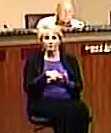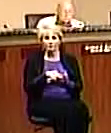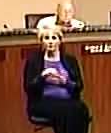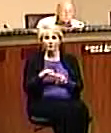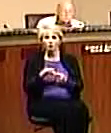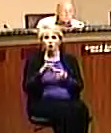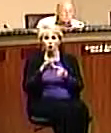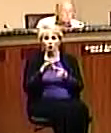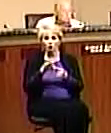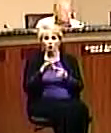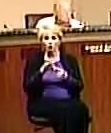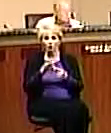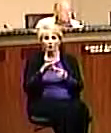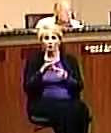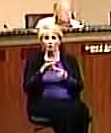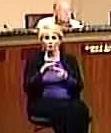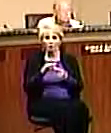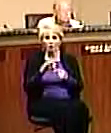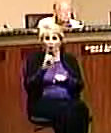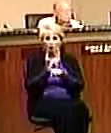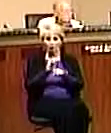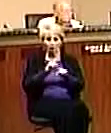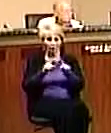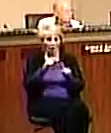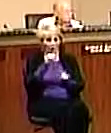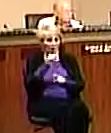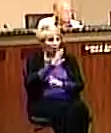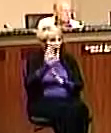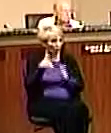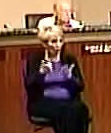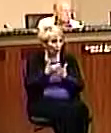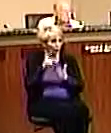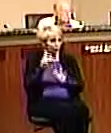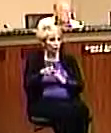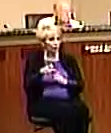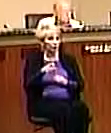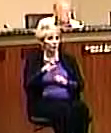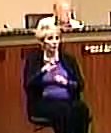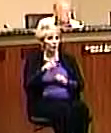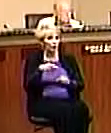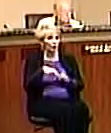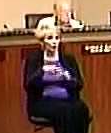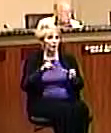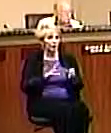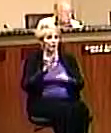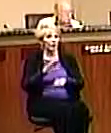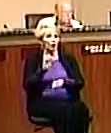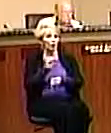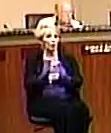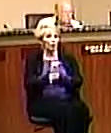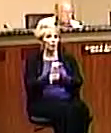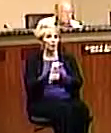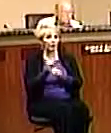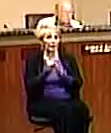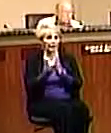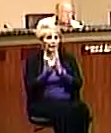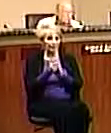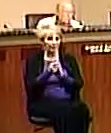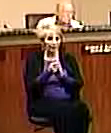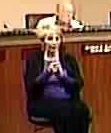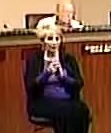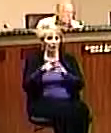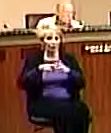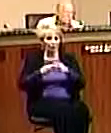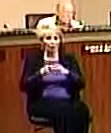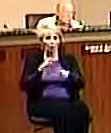certain of our employees, but not all, should be deemed to have resigned their employment immediately,